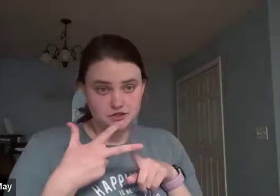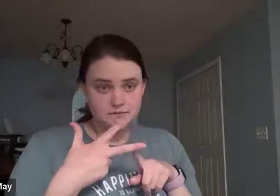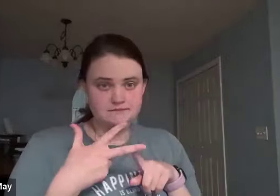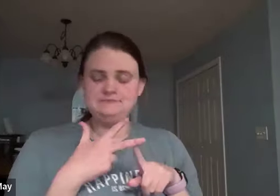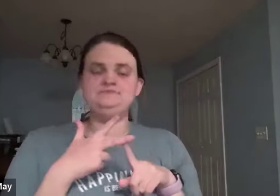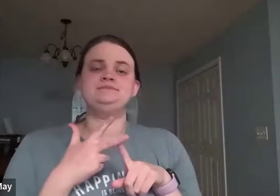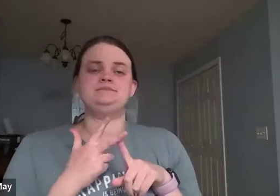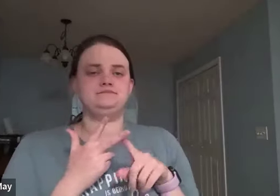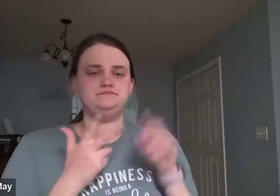dinner.